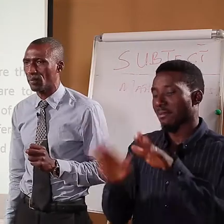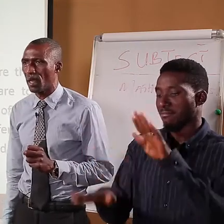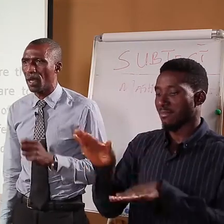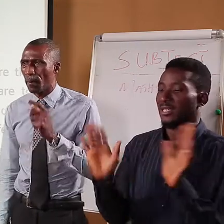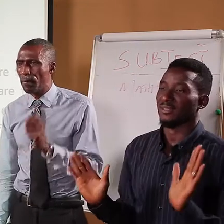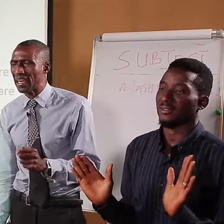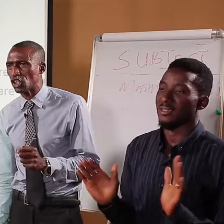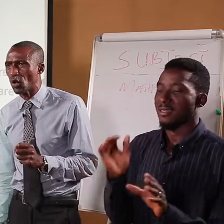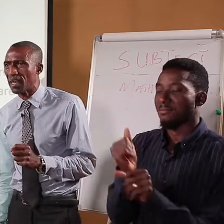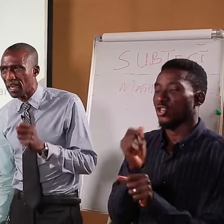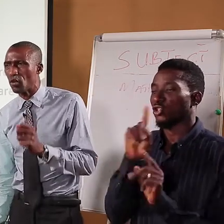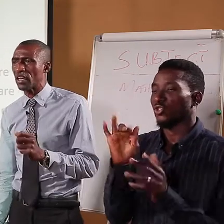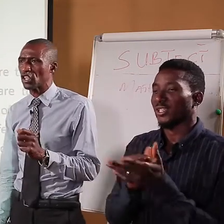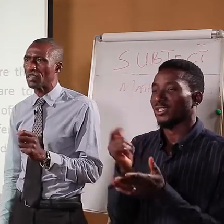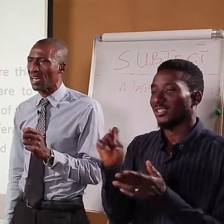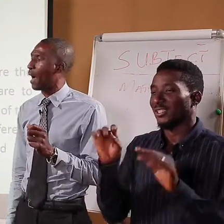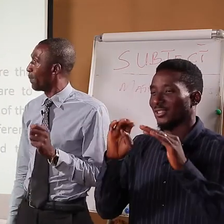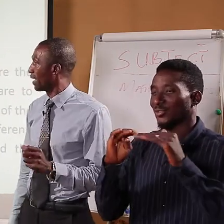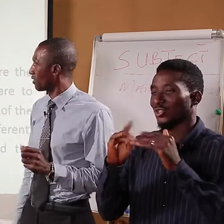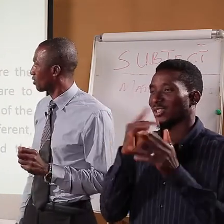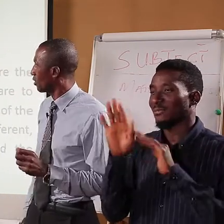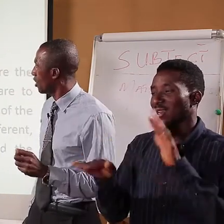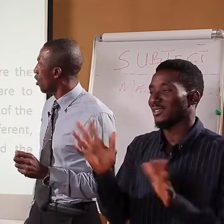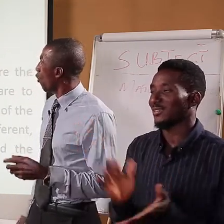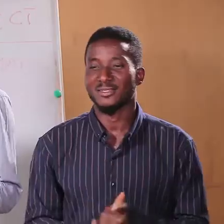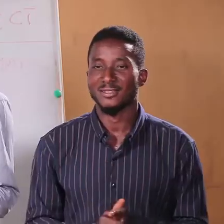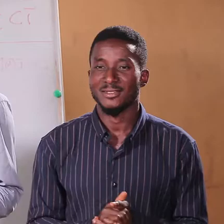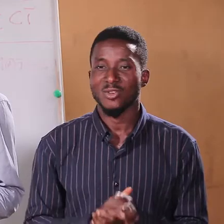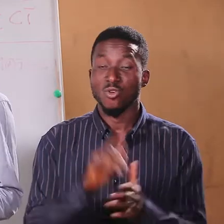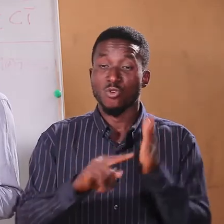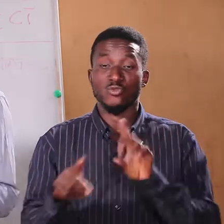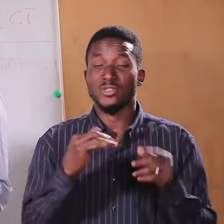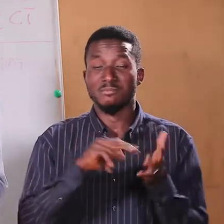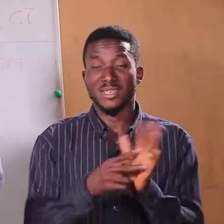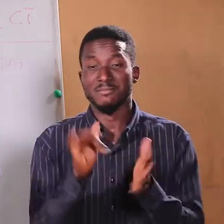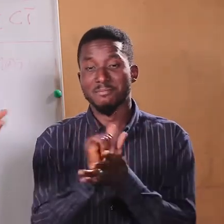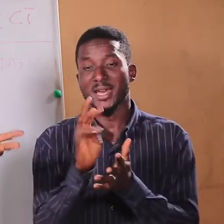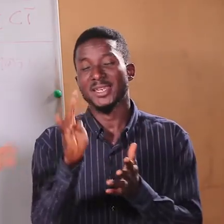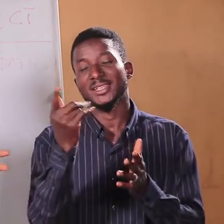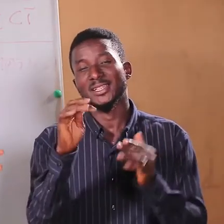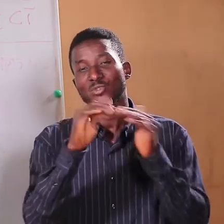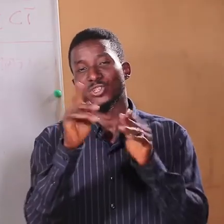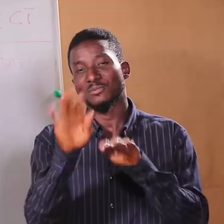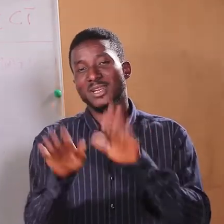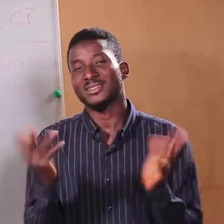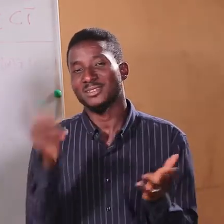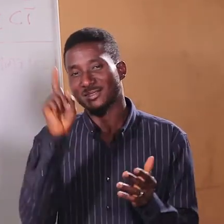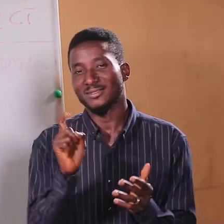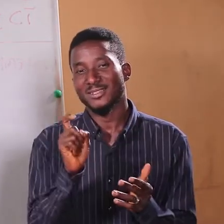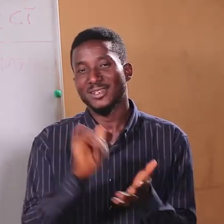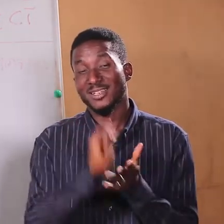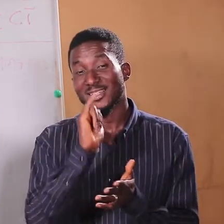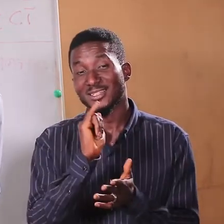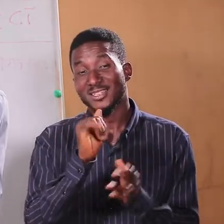balanced. Make sure the equations are balanced. What do we mean by the equations to be balanced? That